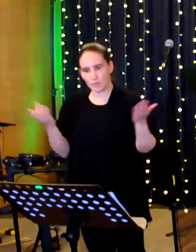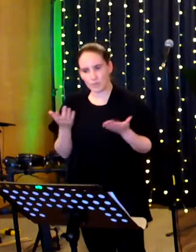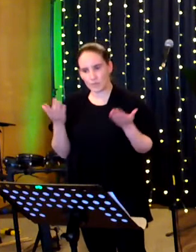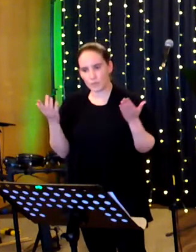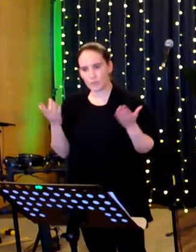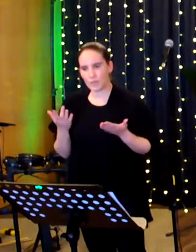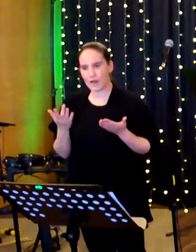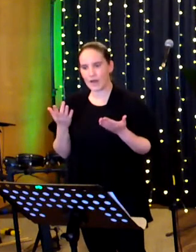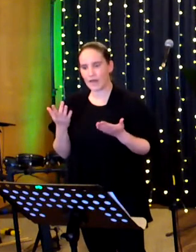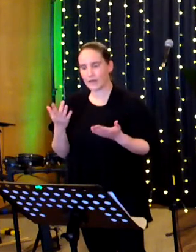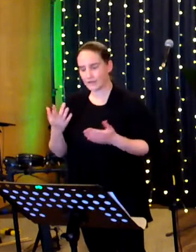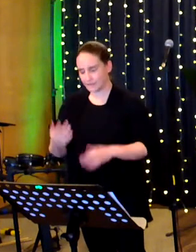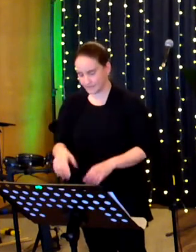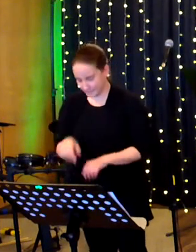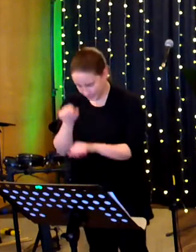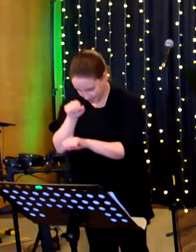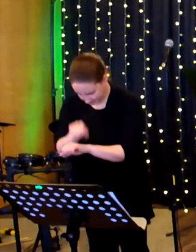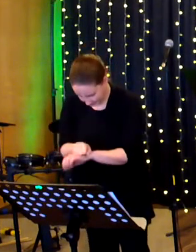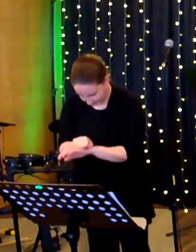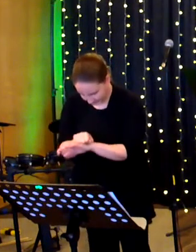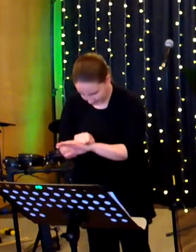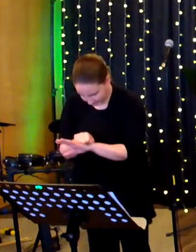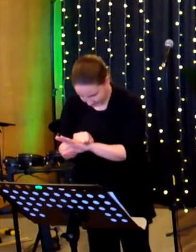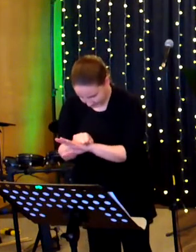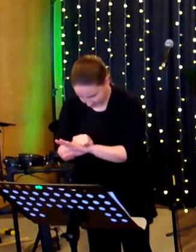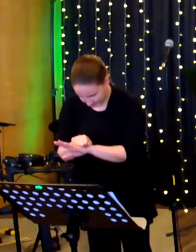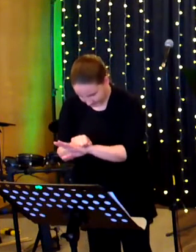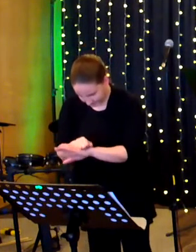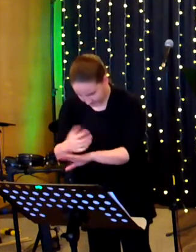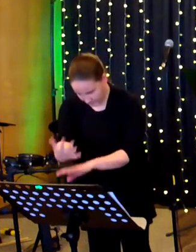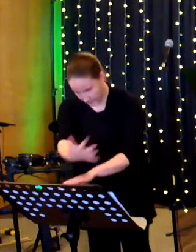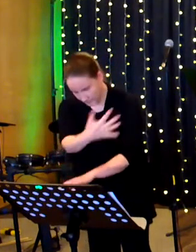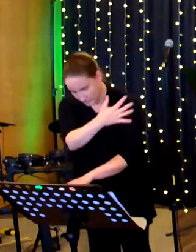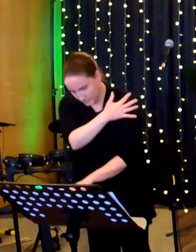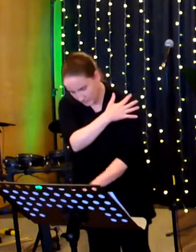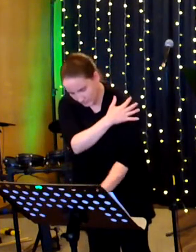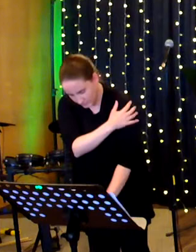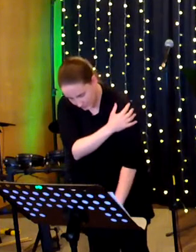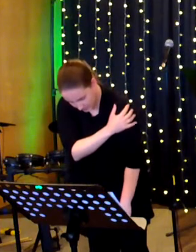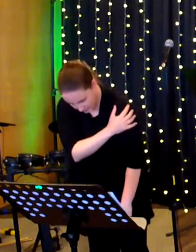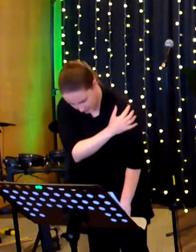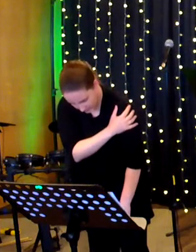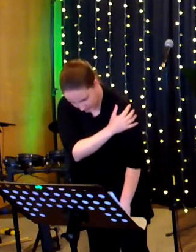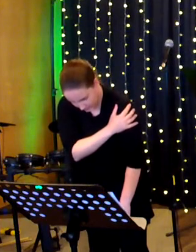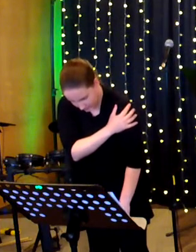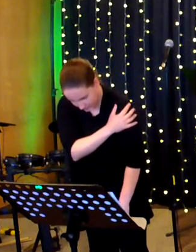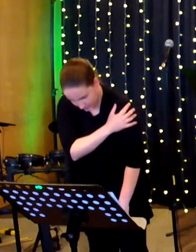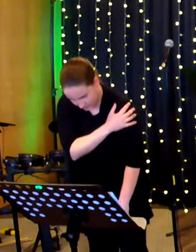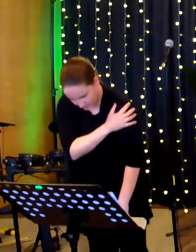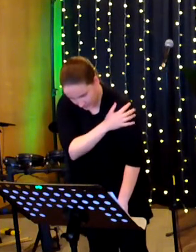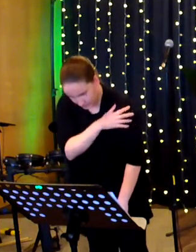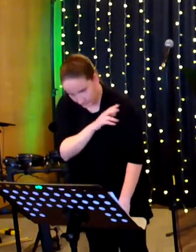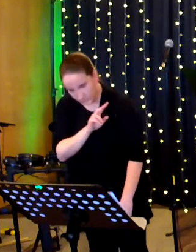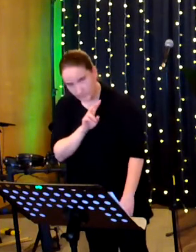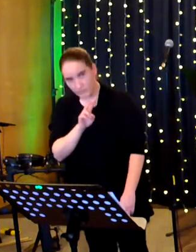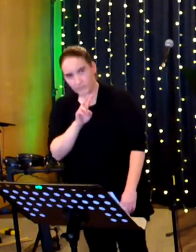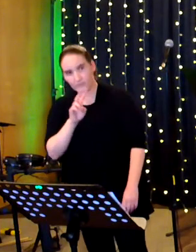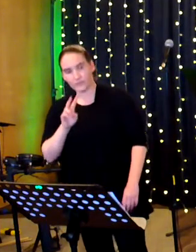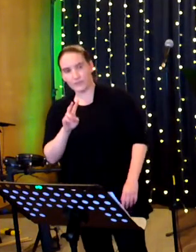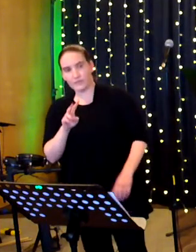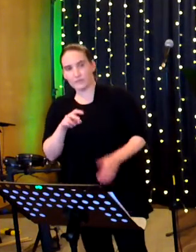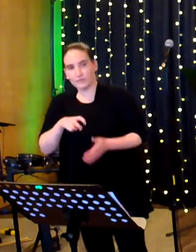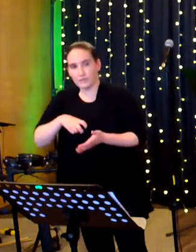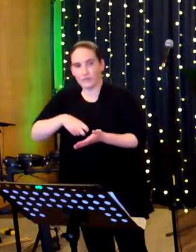on my hands and knees." So remember, he's on his face, but then the hand touches him and sets him trembling on his hands